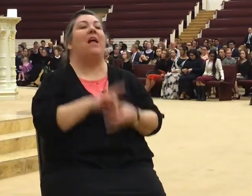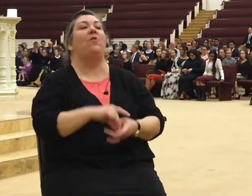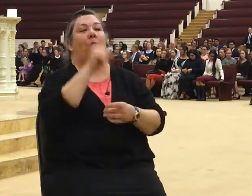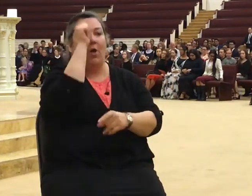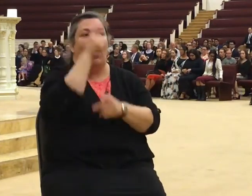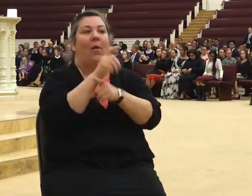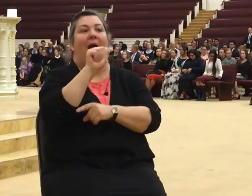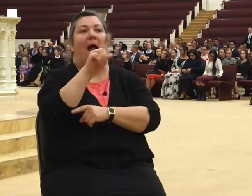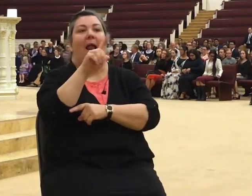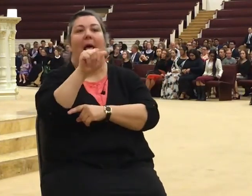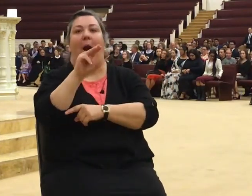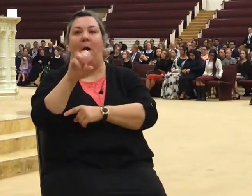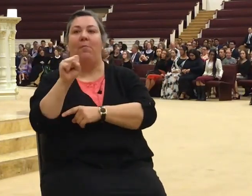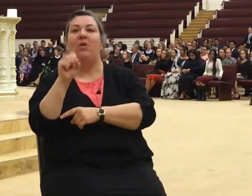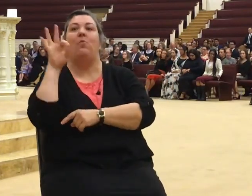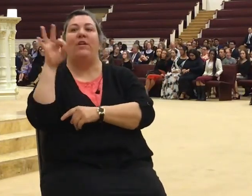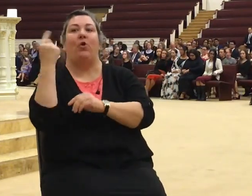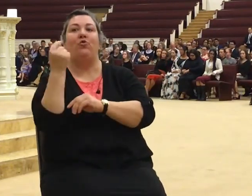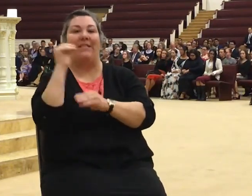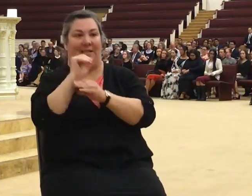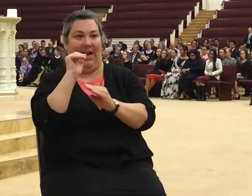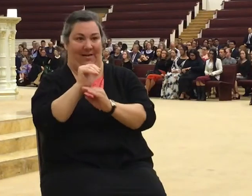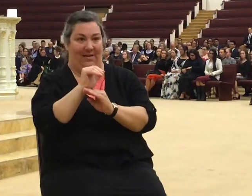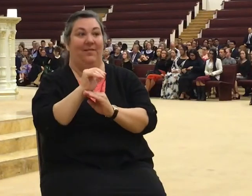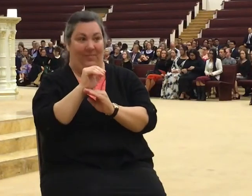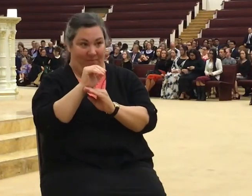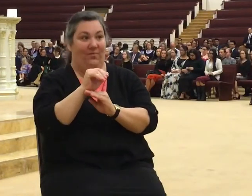night. I'm going to preach to some people right here.